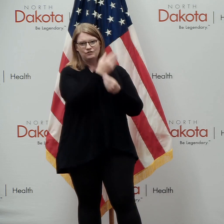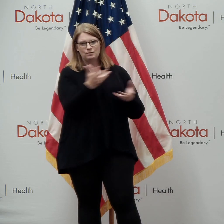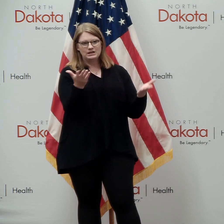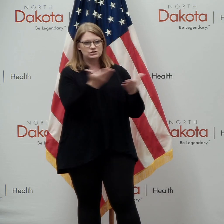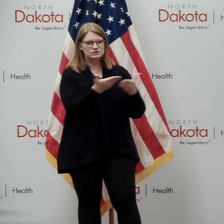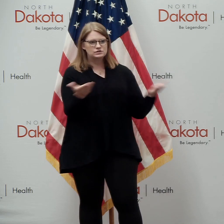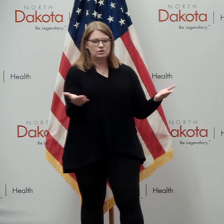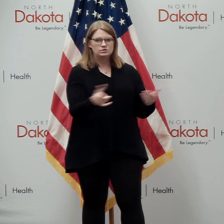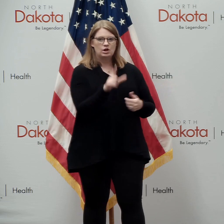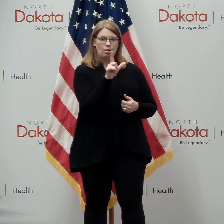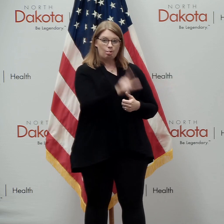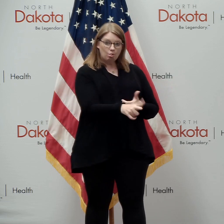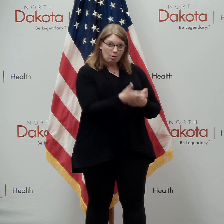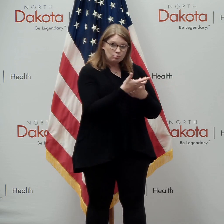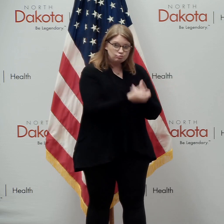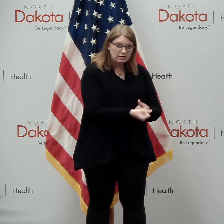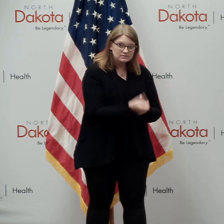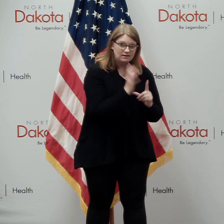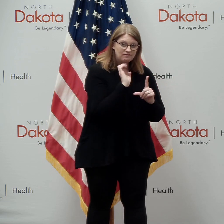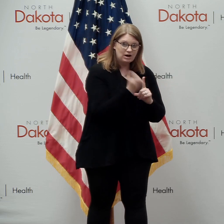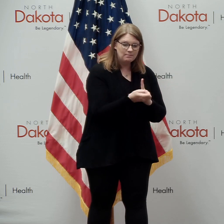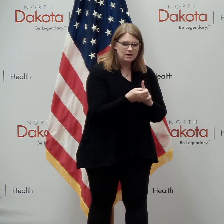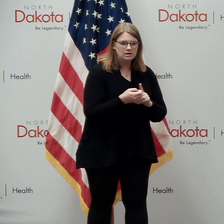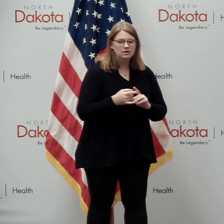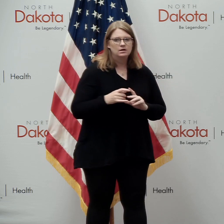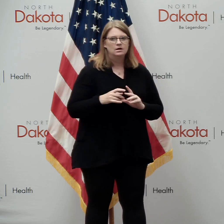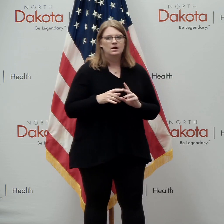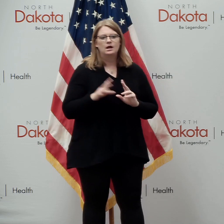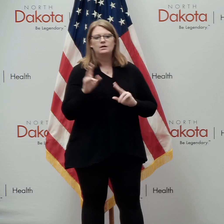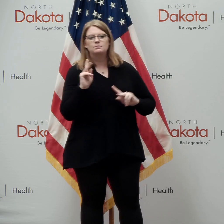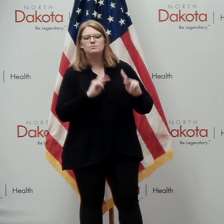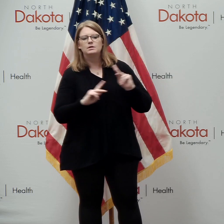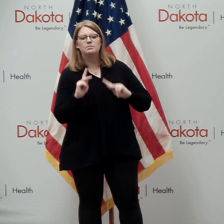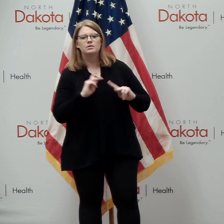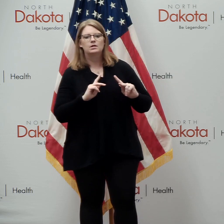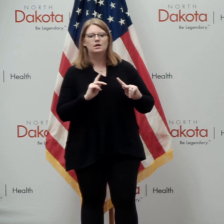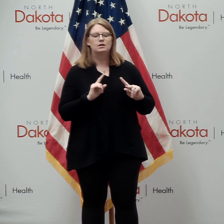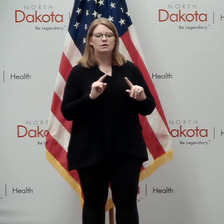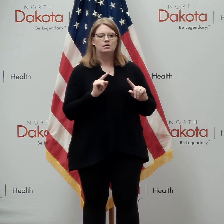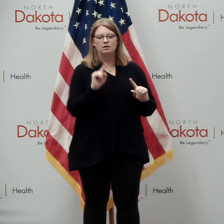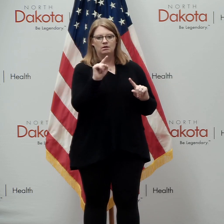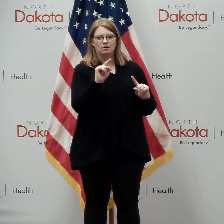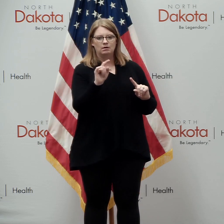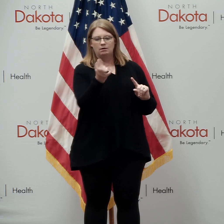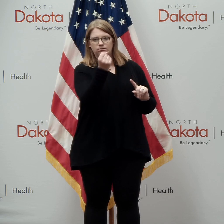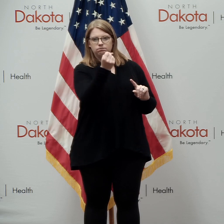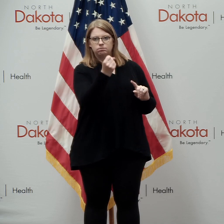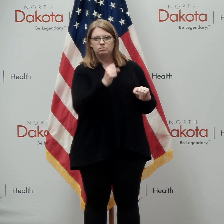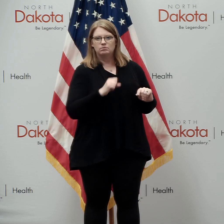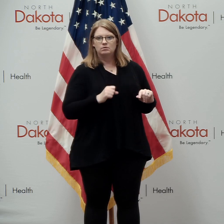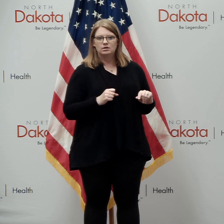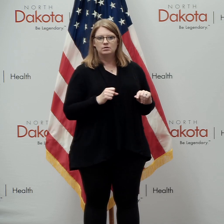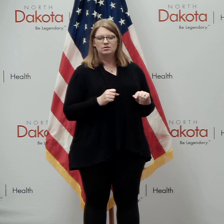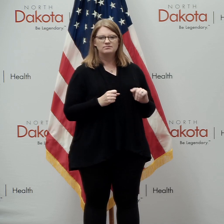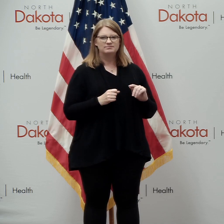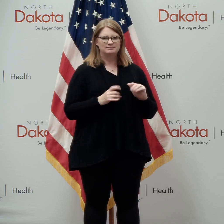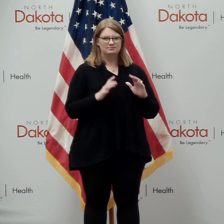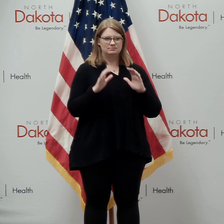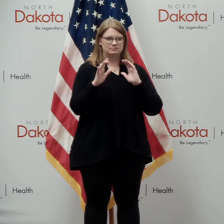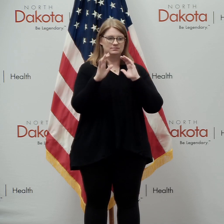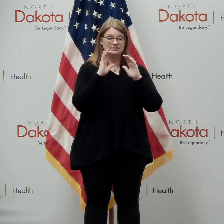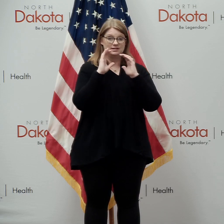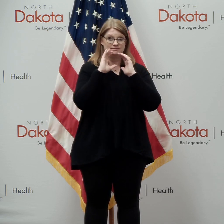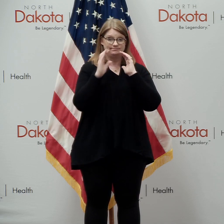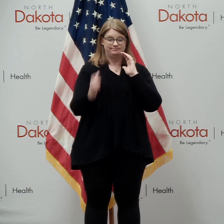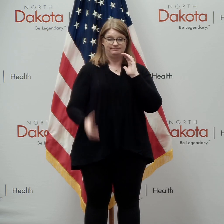when you have a low trust environment and people are quick to grab onto any pieces of information, the communication challenges are